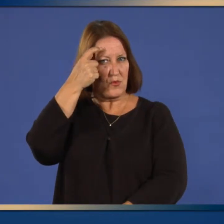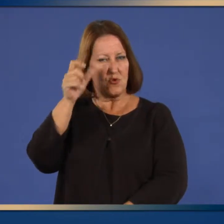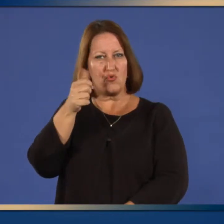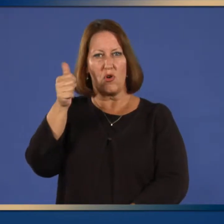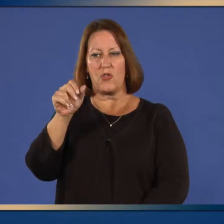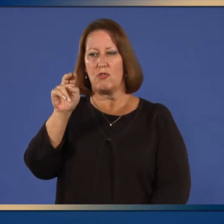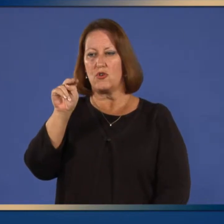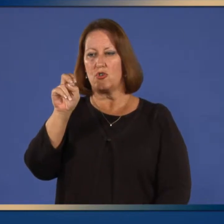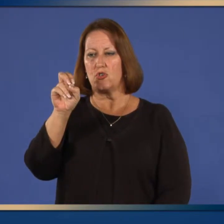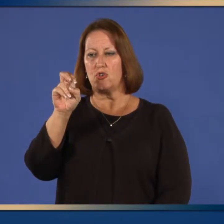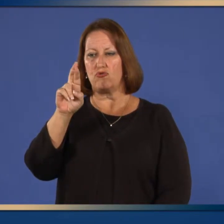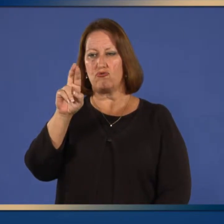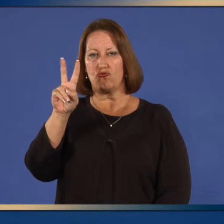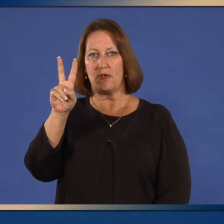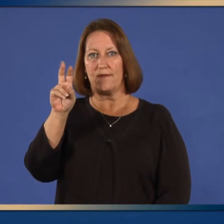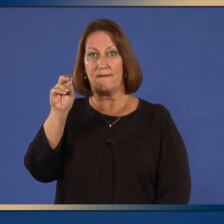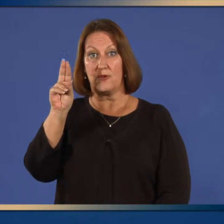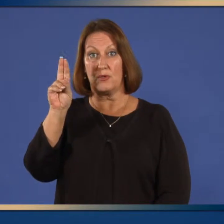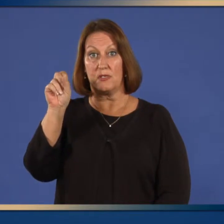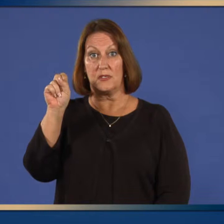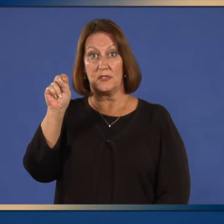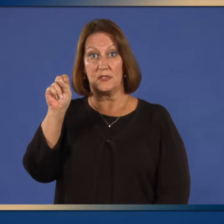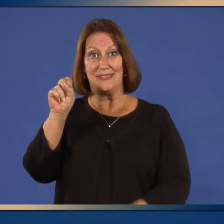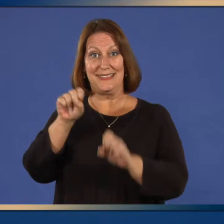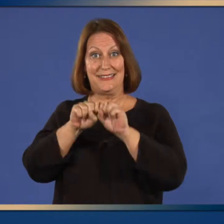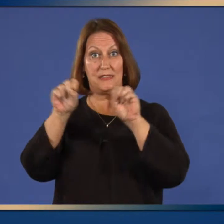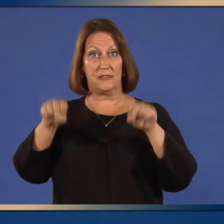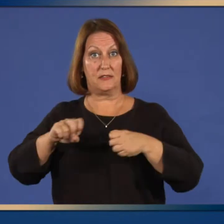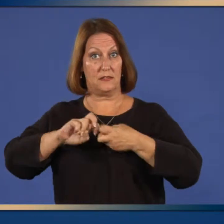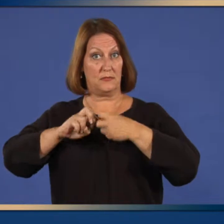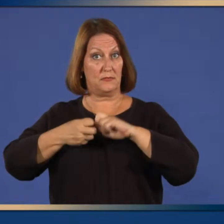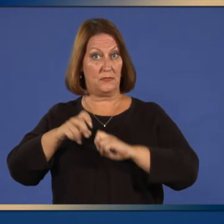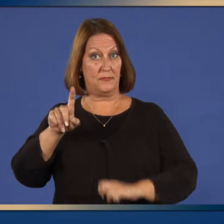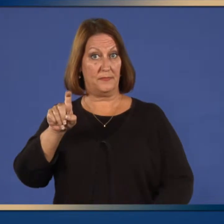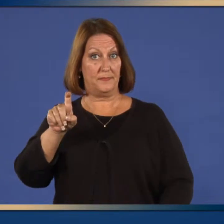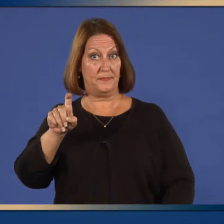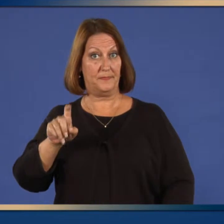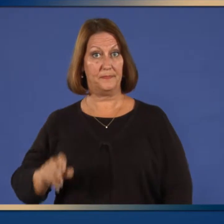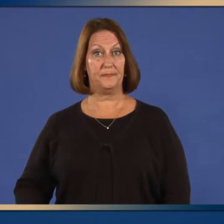Has the child had brain or other nervous system problems?